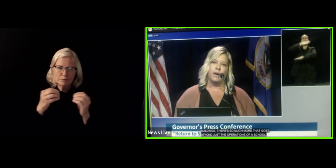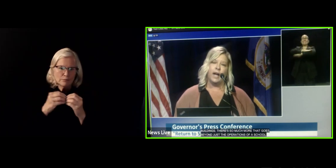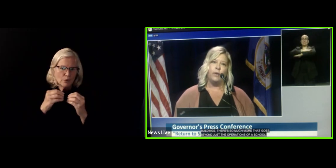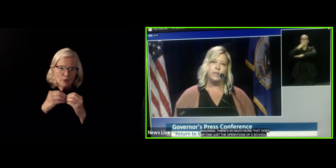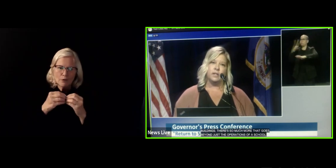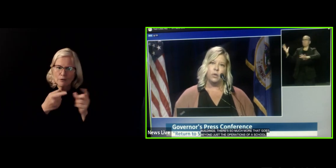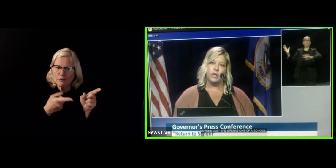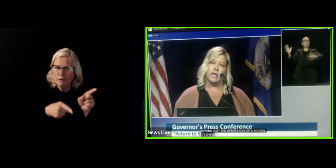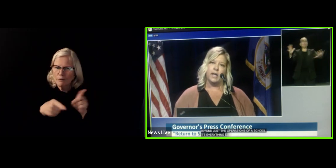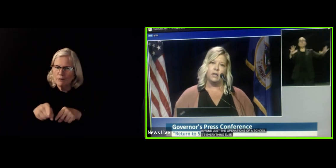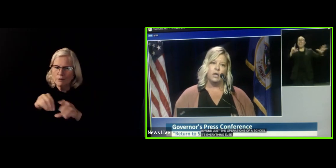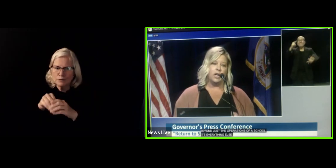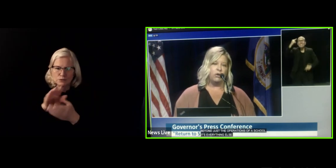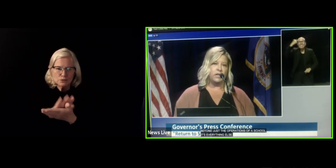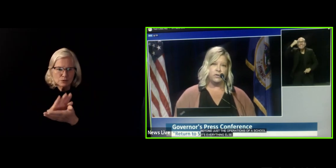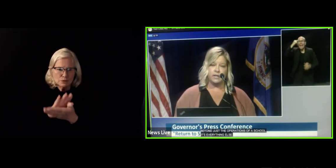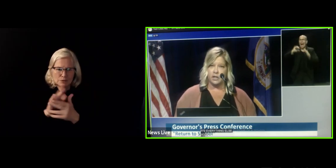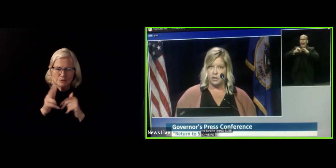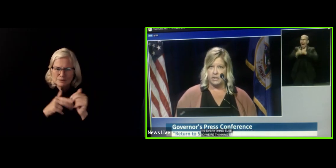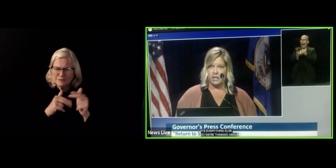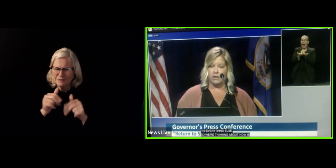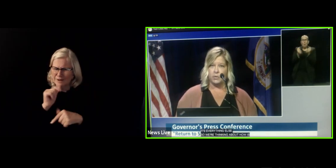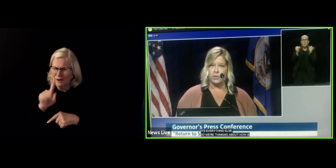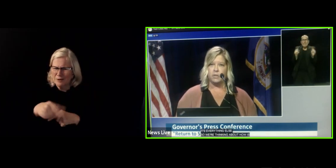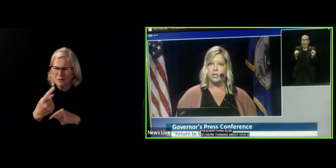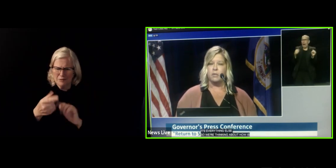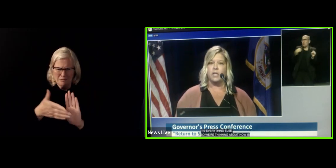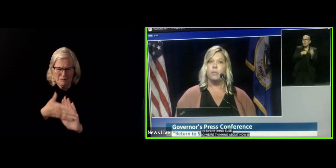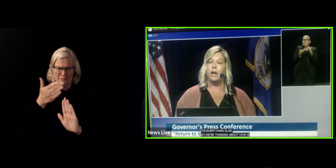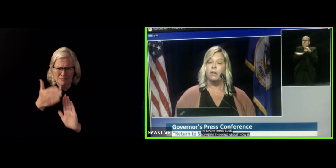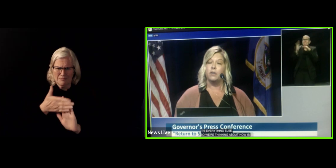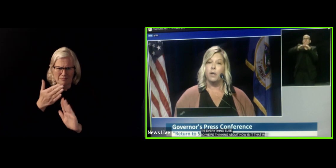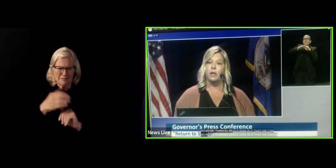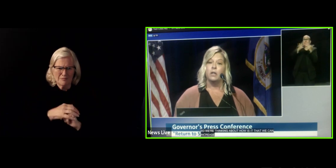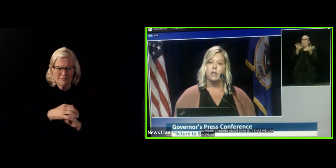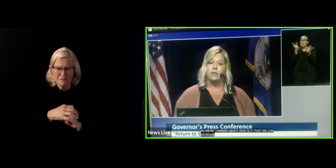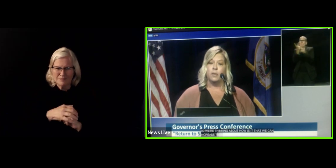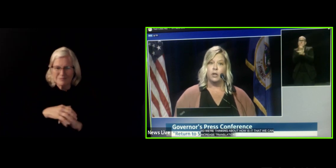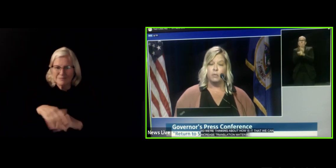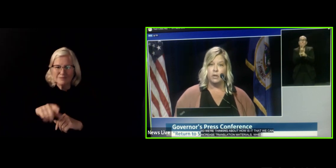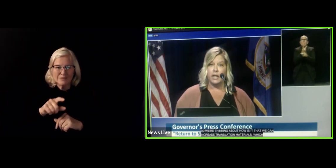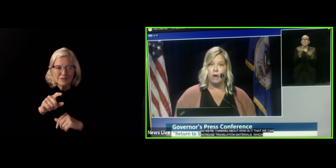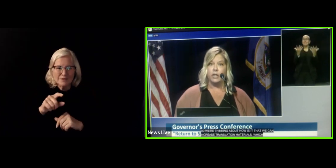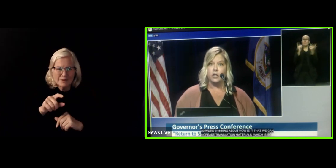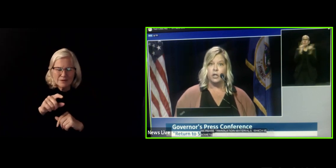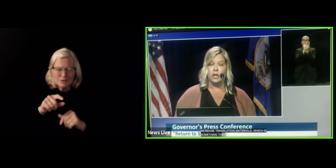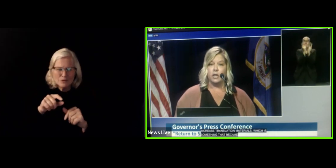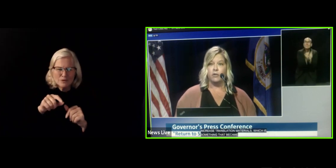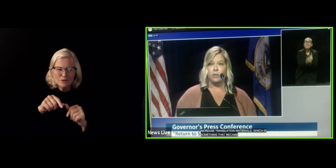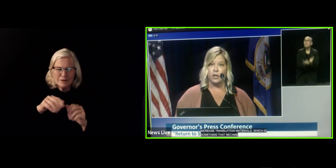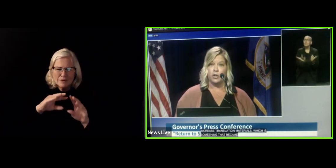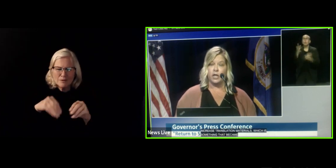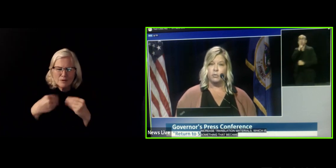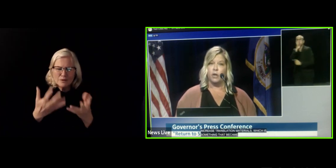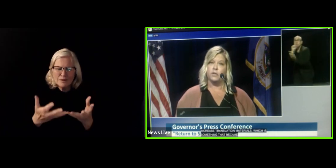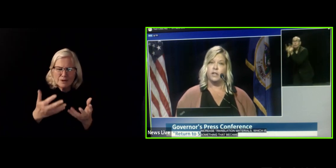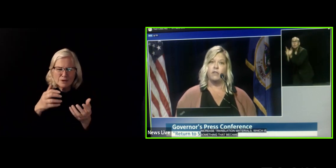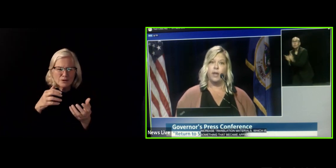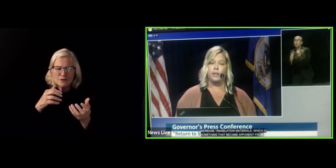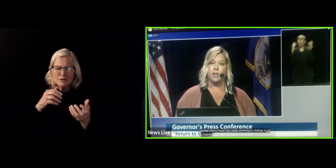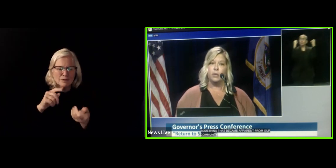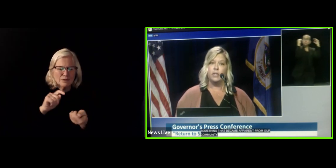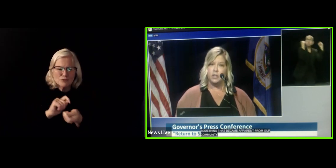about how is it that we can increase translation materials, which is something that became apparent from from our community outreach and hearing from our education partners